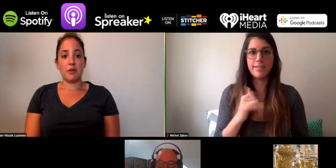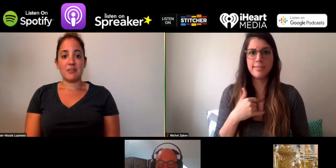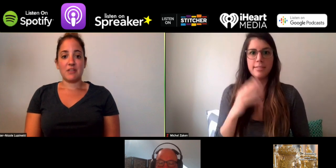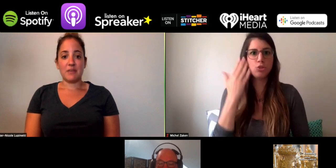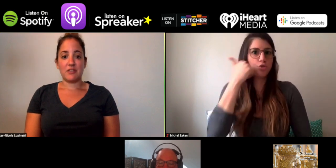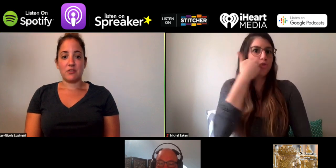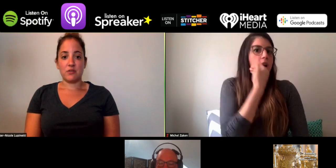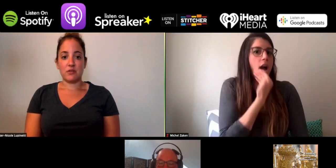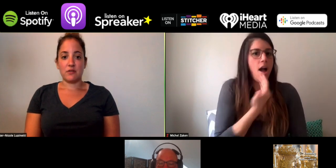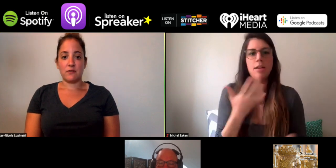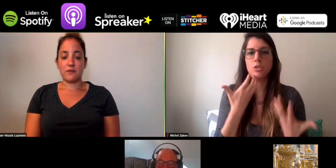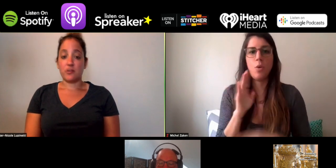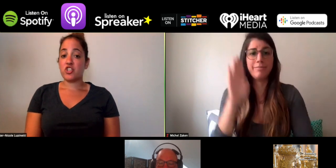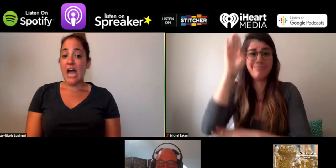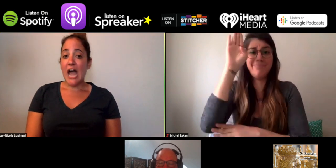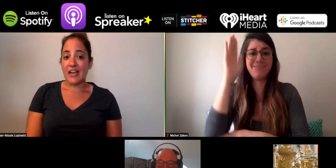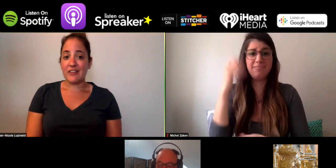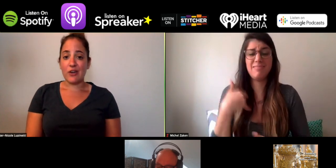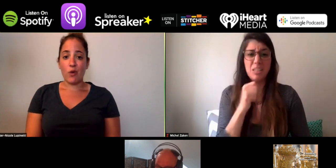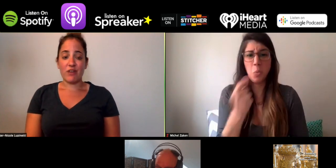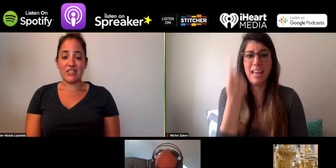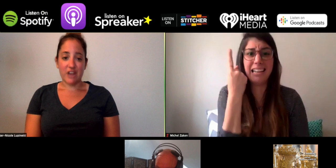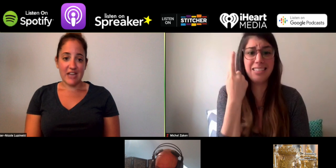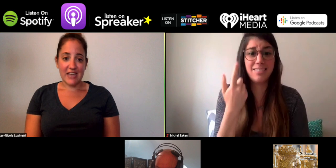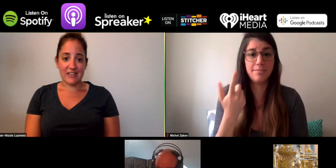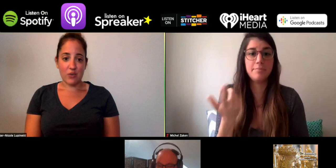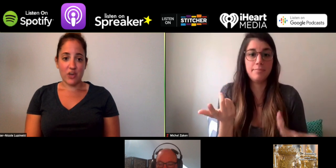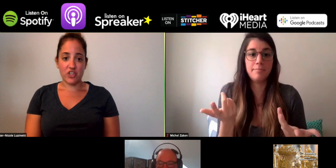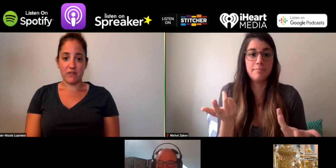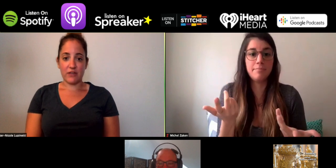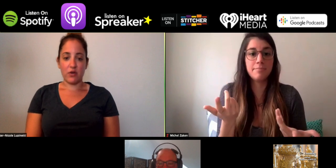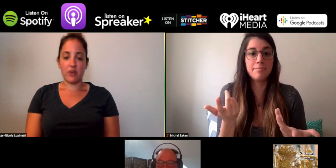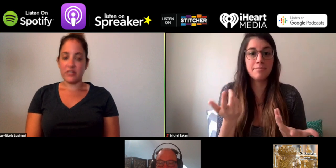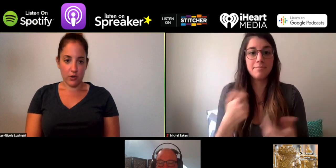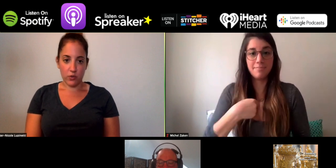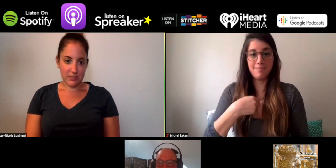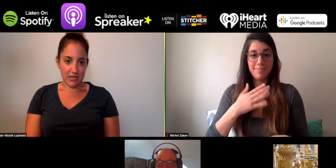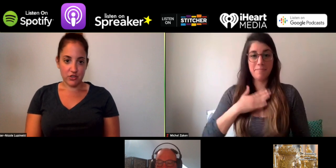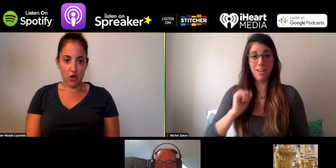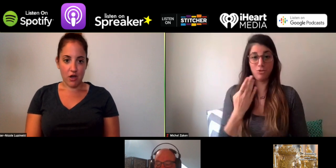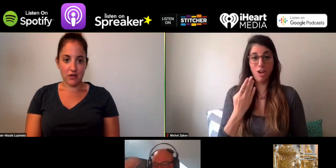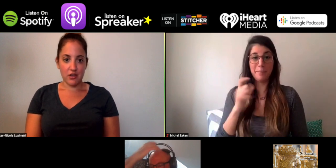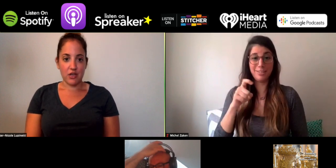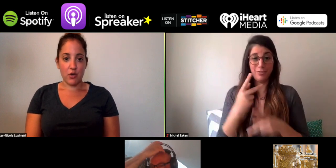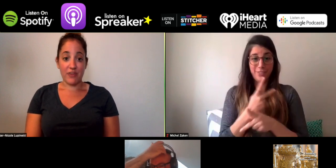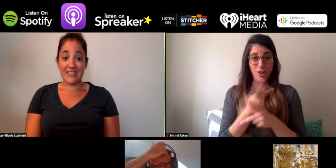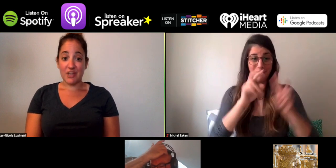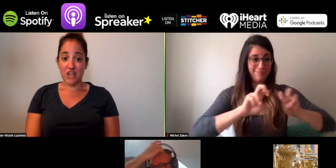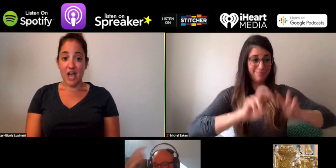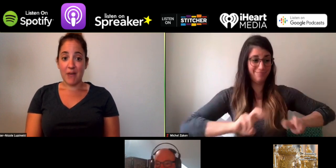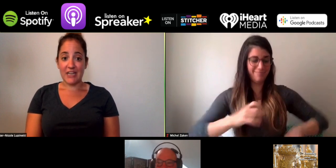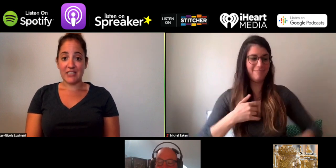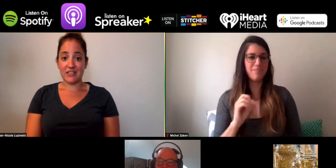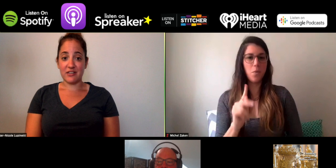You know, maybe sometimes a student feels shy and they don't want to raise their hand to ask a question if they don't understand what's being taught. You know, that's